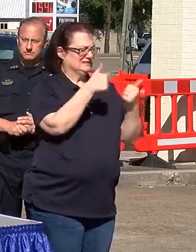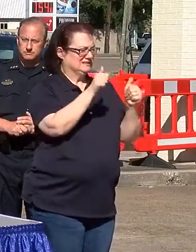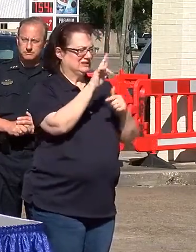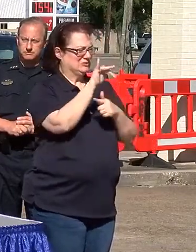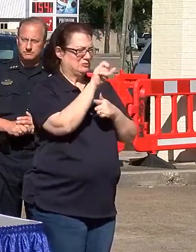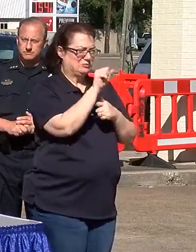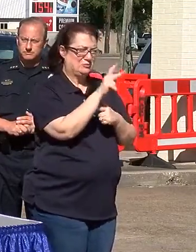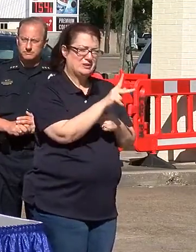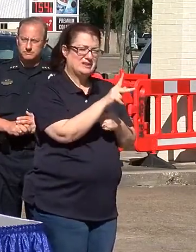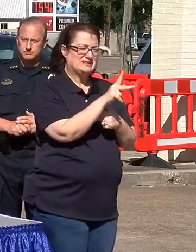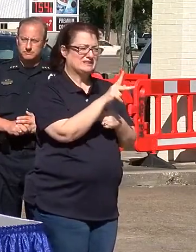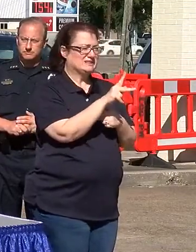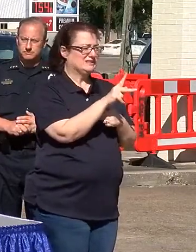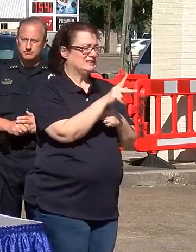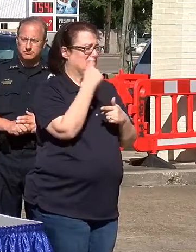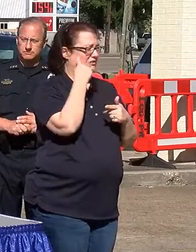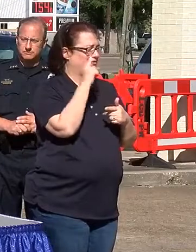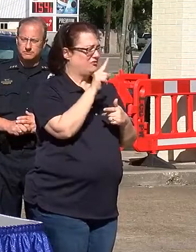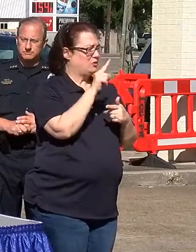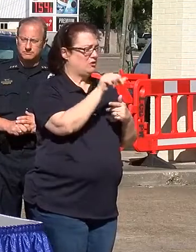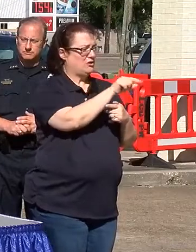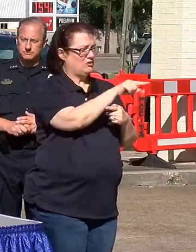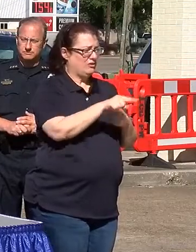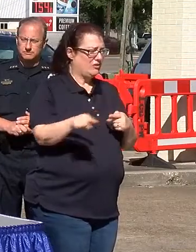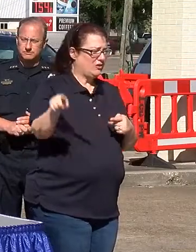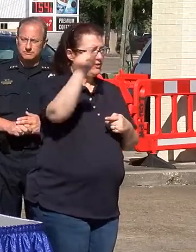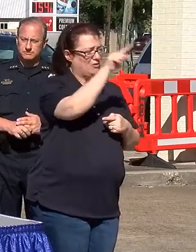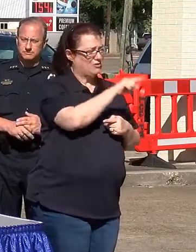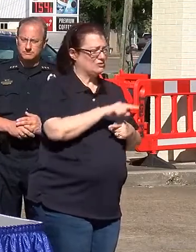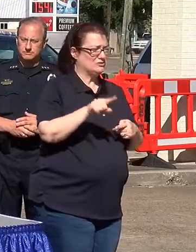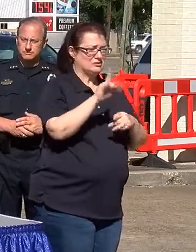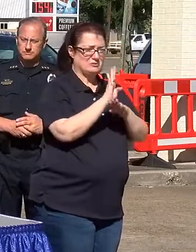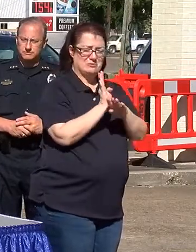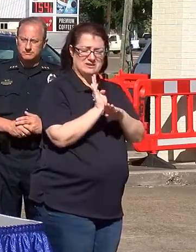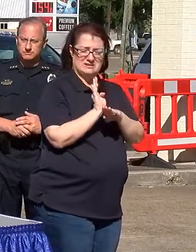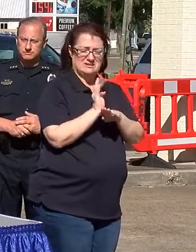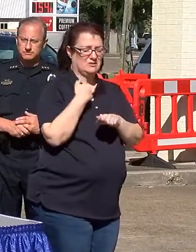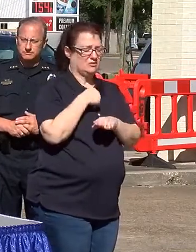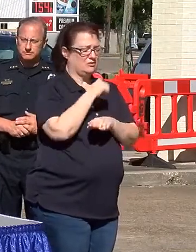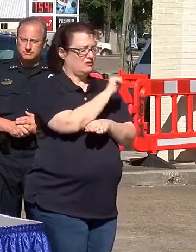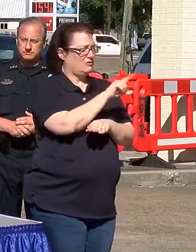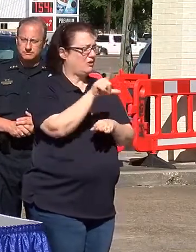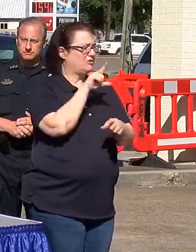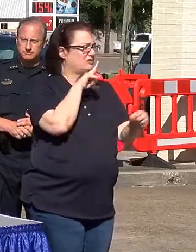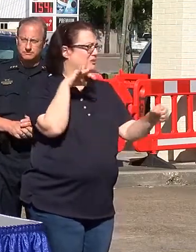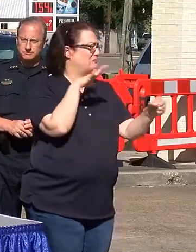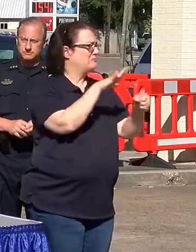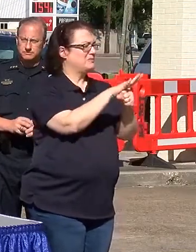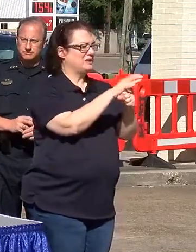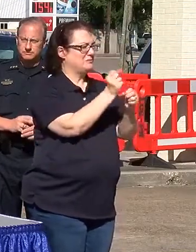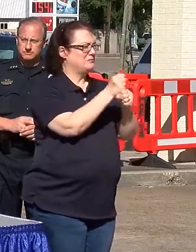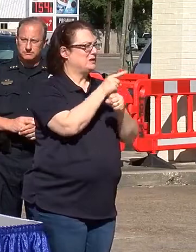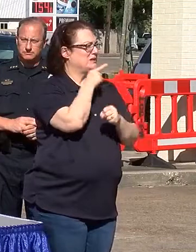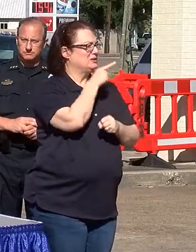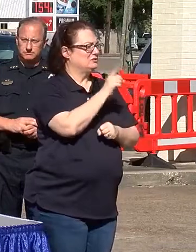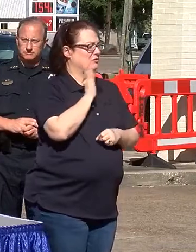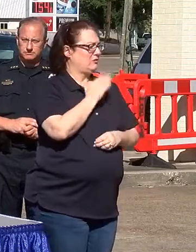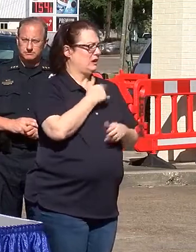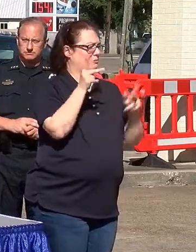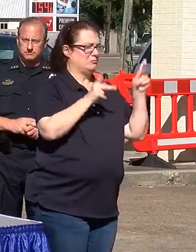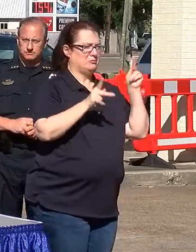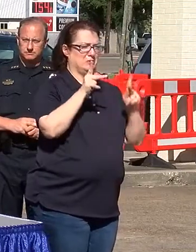further guidance provided to our local businesses. We are all committed to ensuring our people are protected as much as